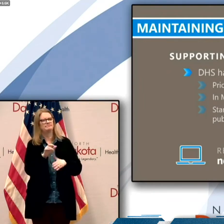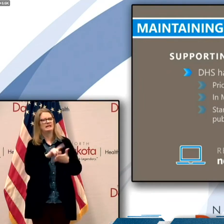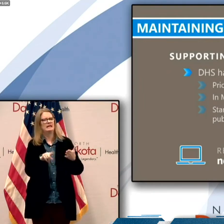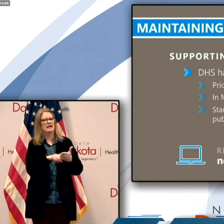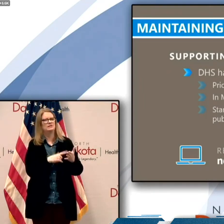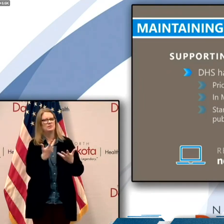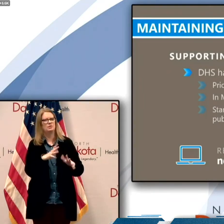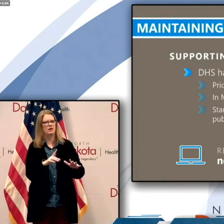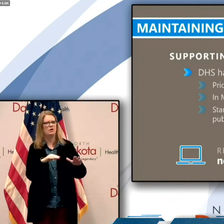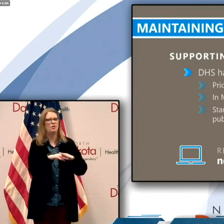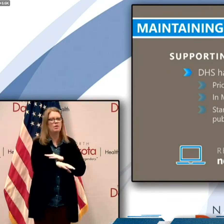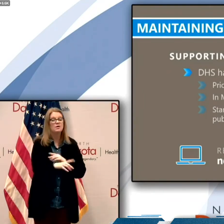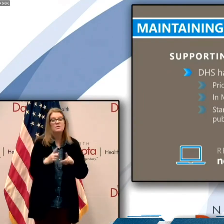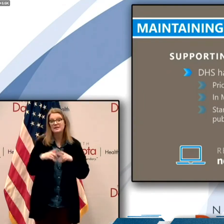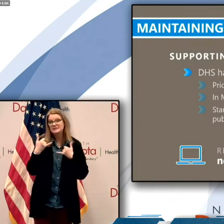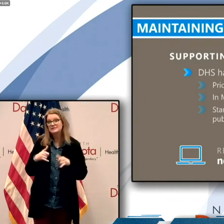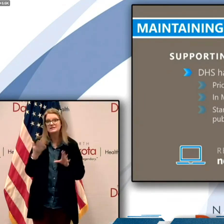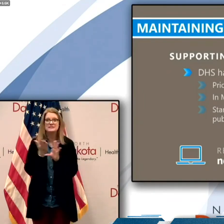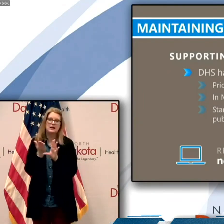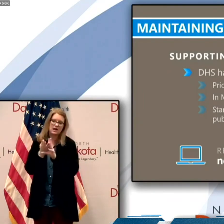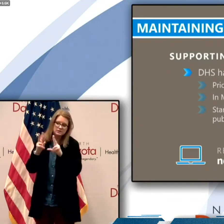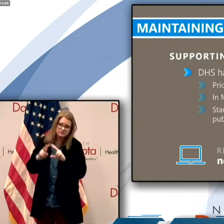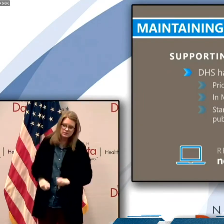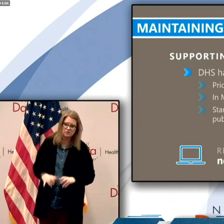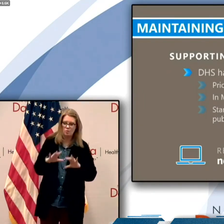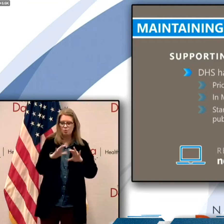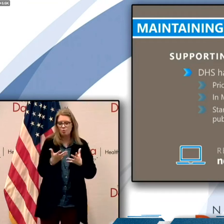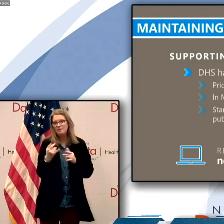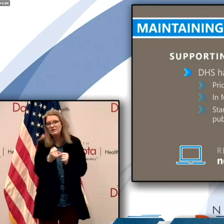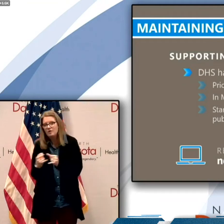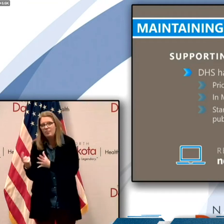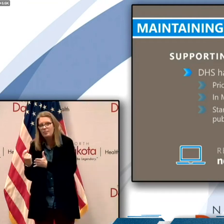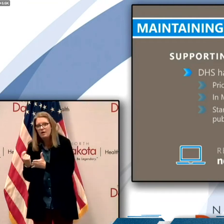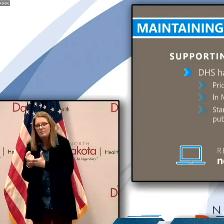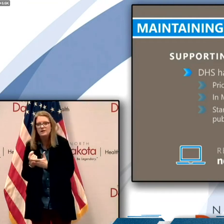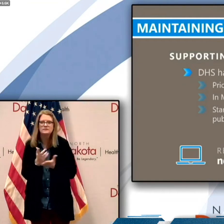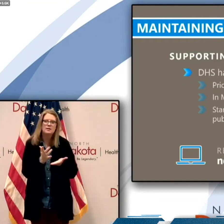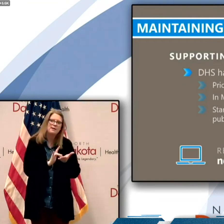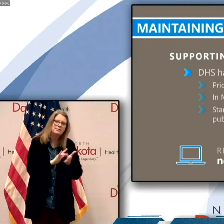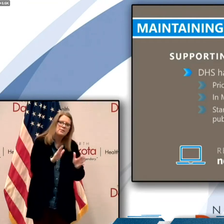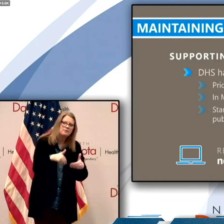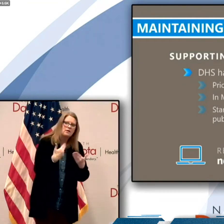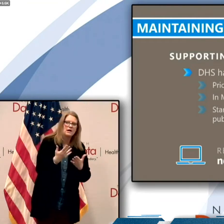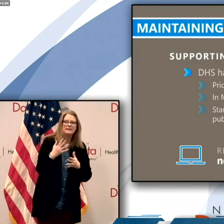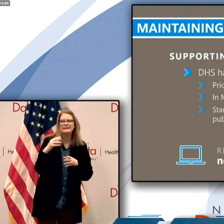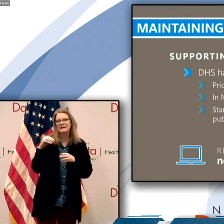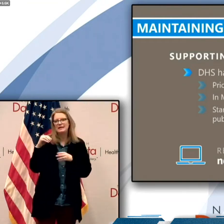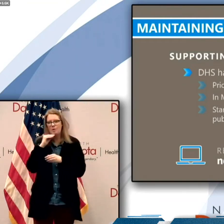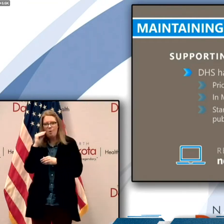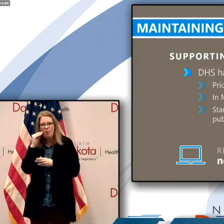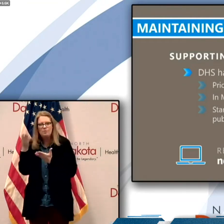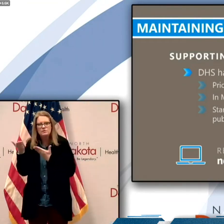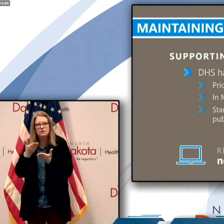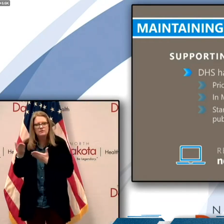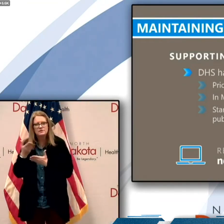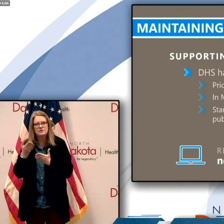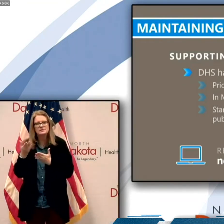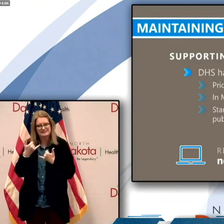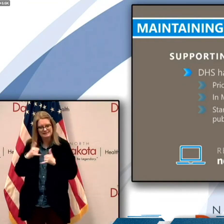provide psychological assessments, group and individual therapies. Medication delivery and in-home services also continue, with team